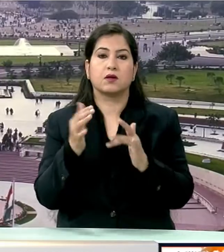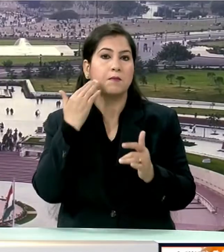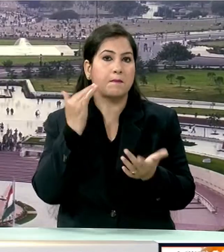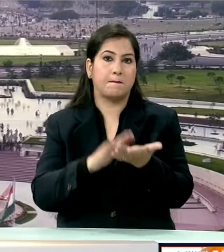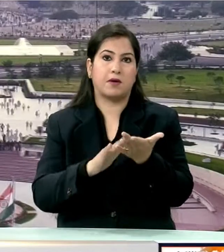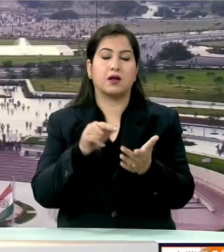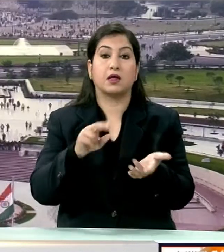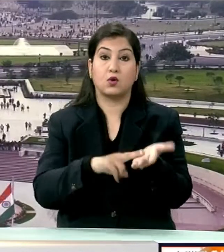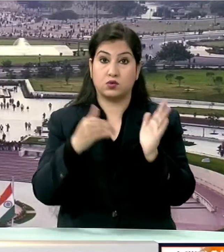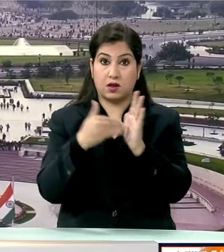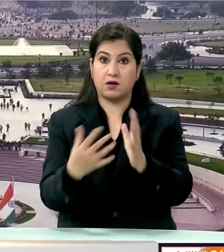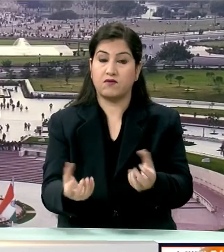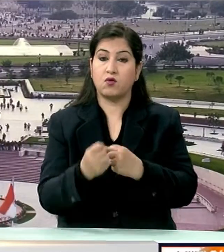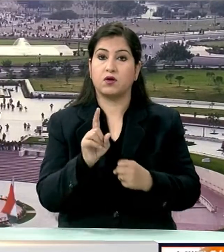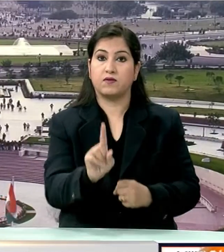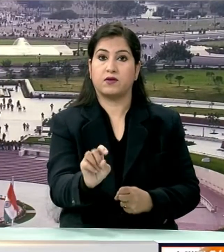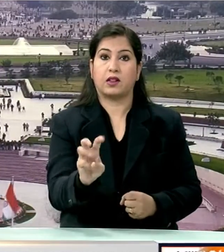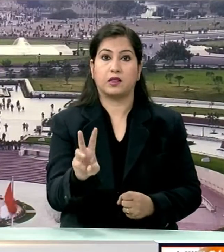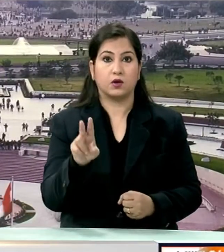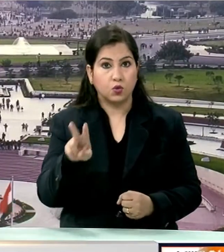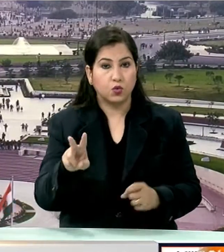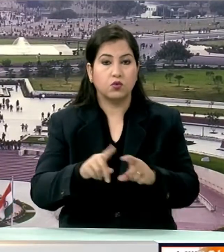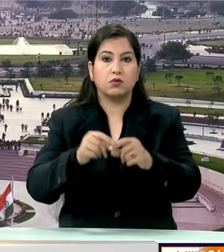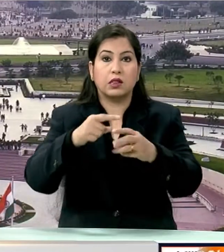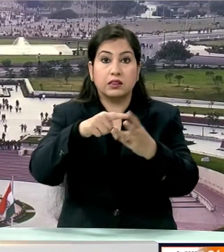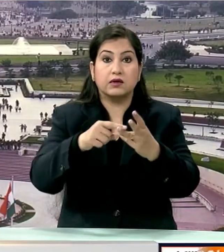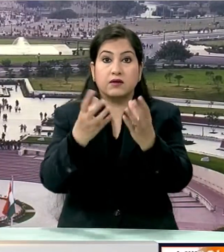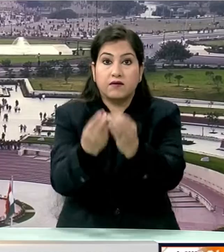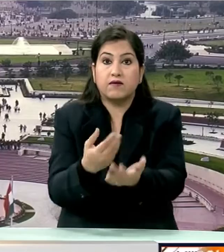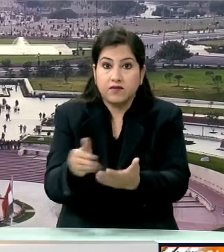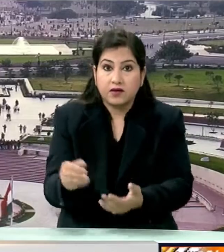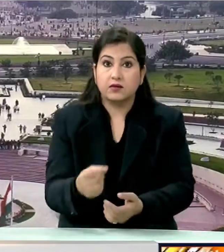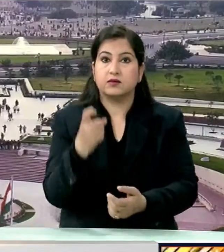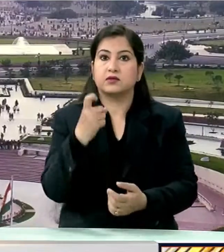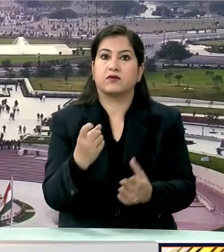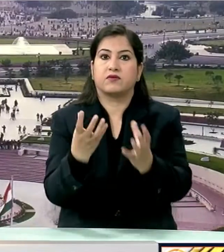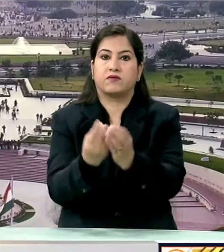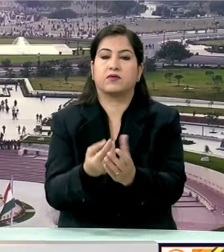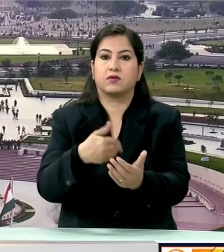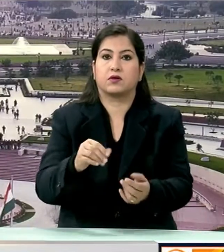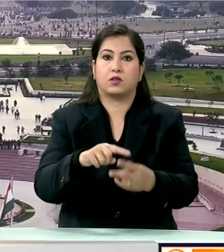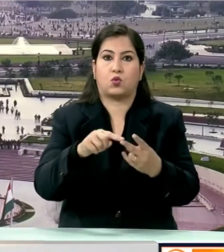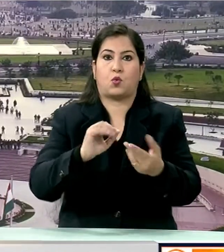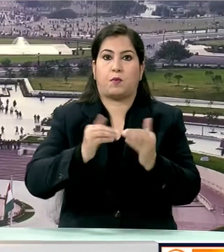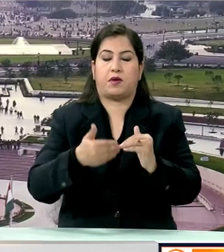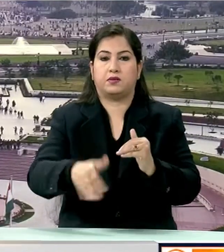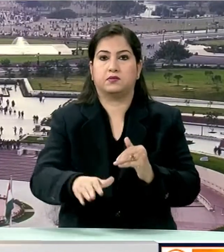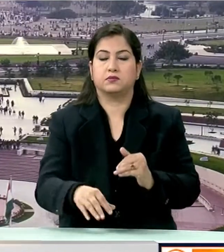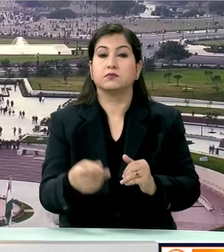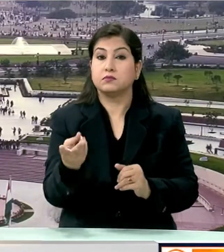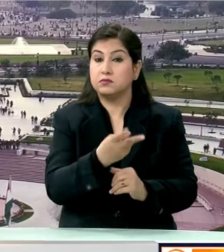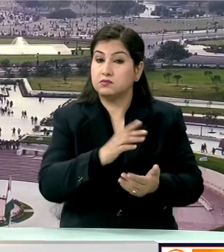scored 132, losing 3 wickets to notch a 7-wicket win to pocket the 2-match series. The